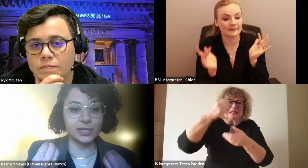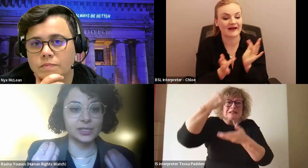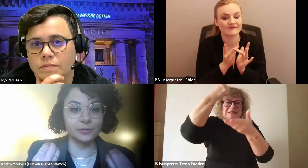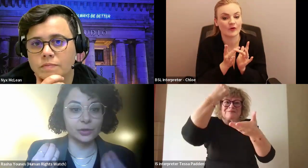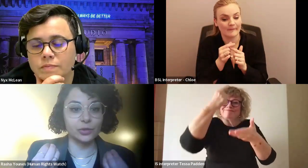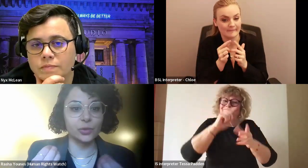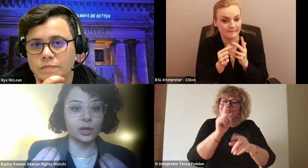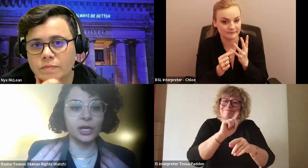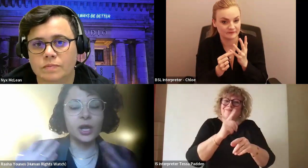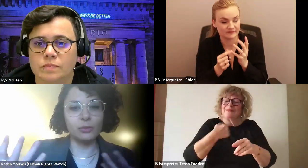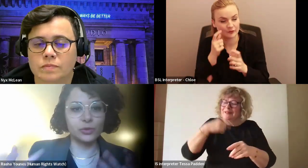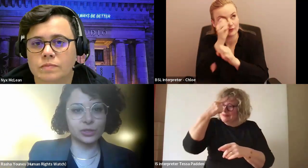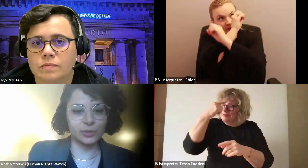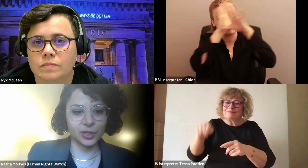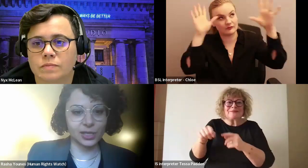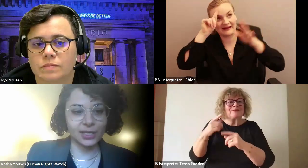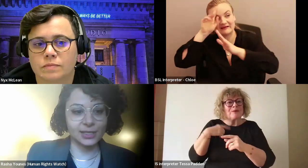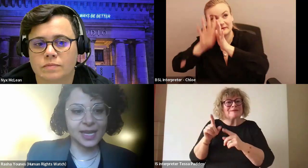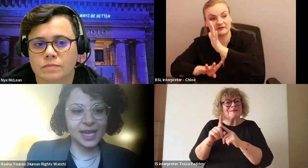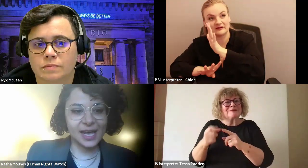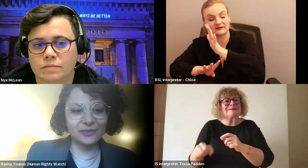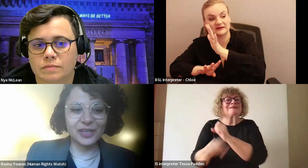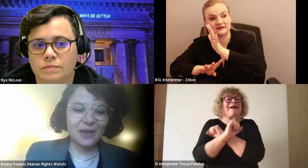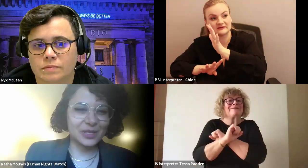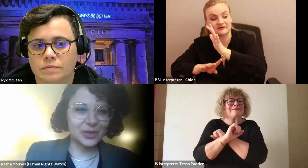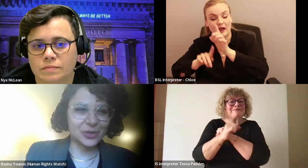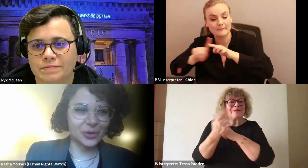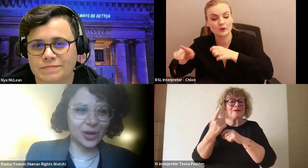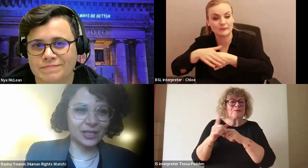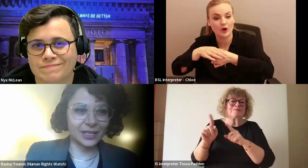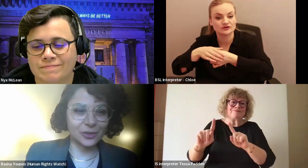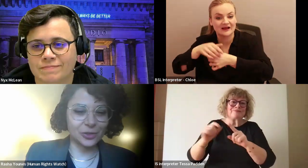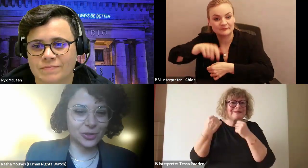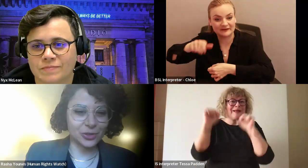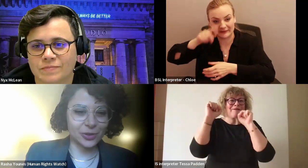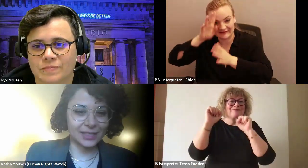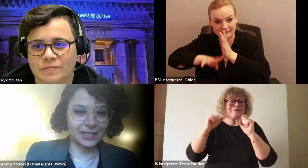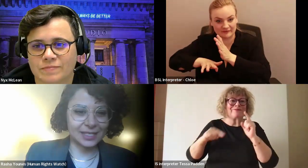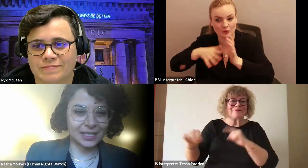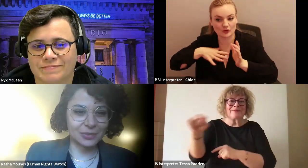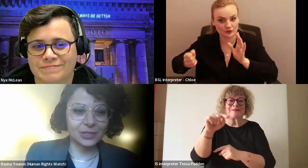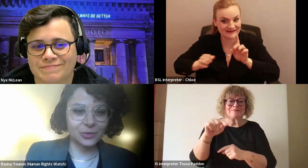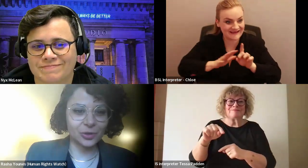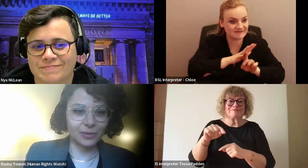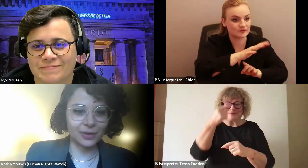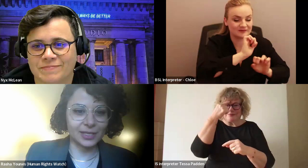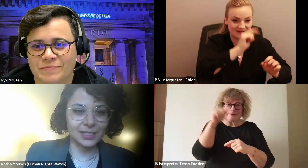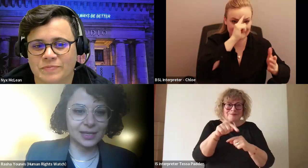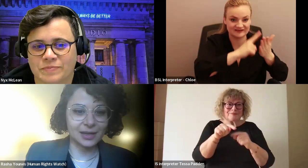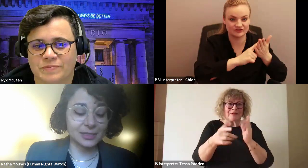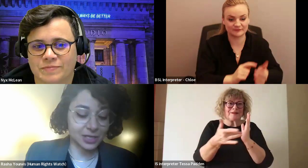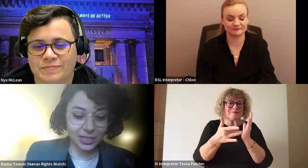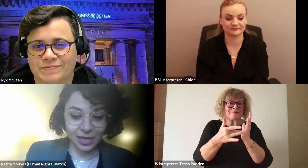lived experiences of those who are most marginalized. And I'm very happy to also get introduced to you and speak to you more